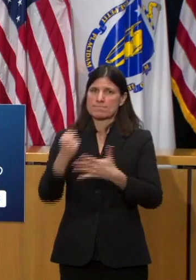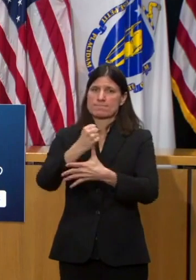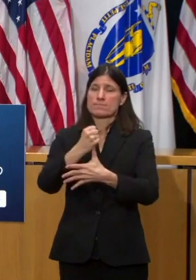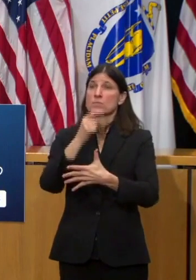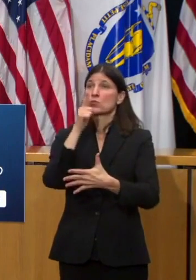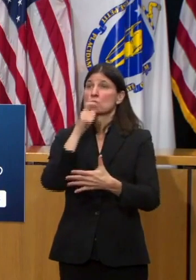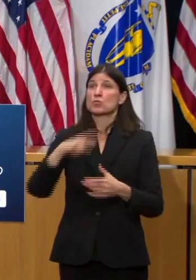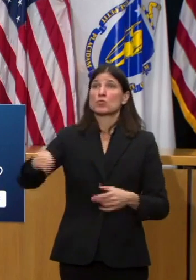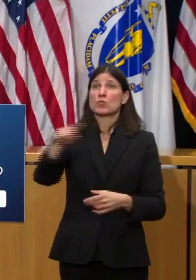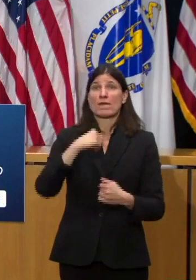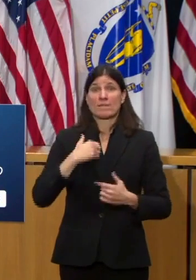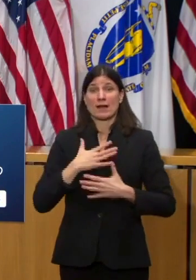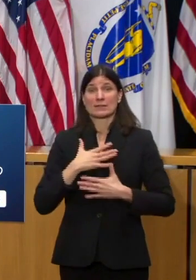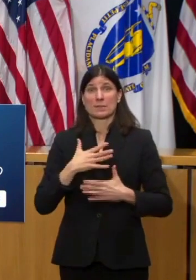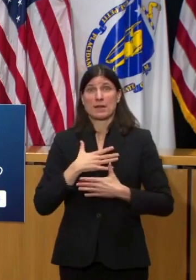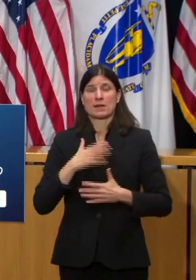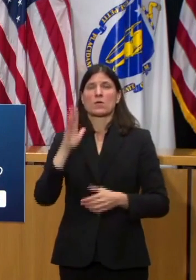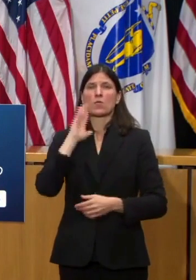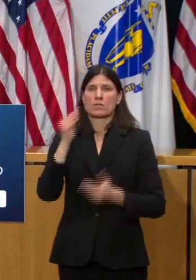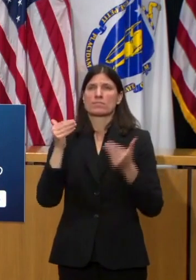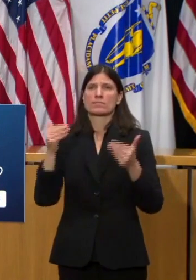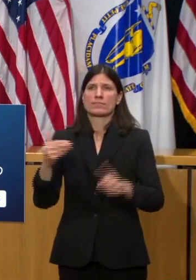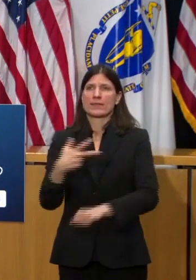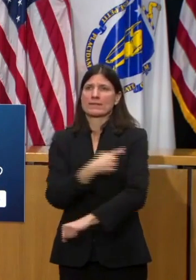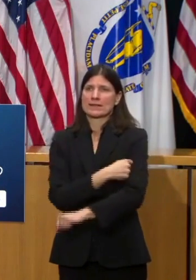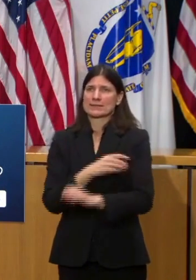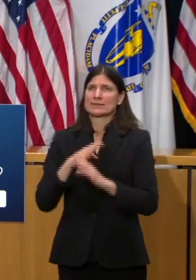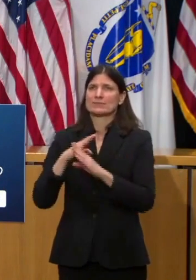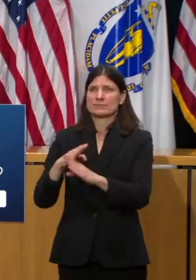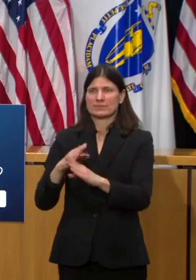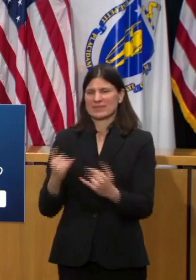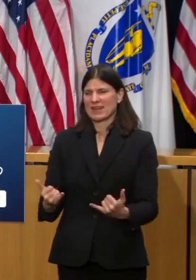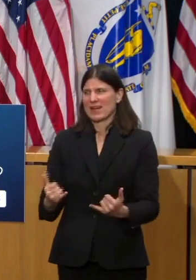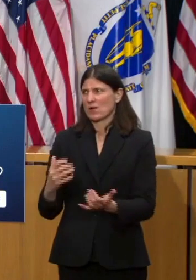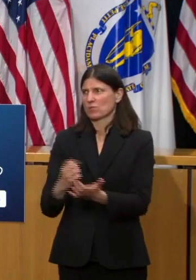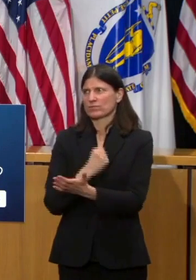equity issue, and we want it dealt with right out of the gate.